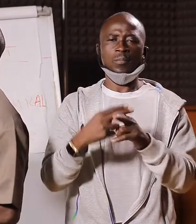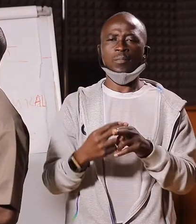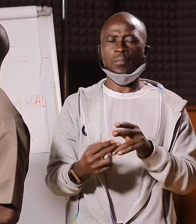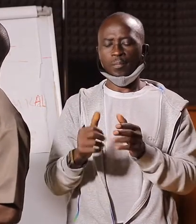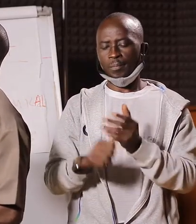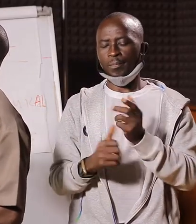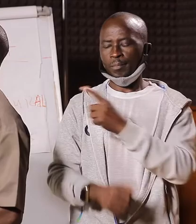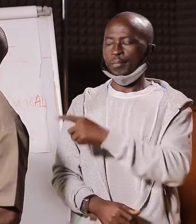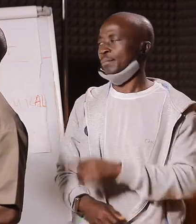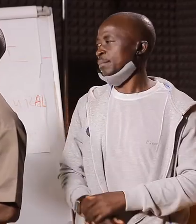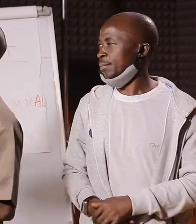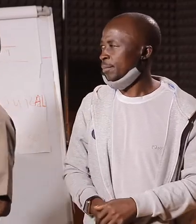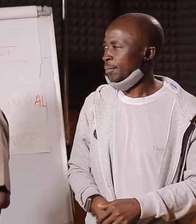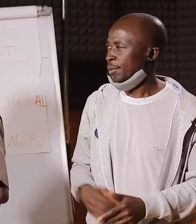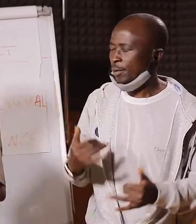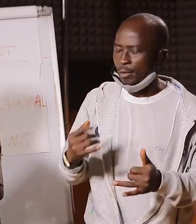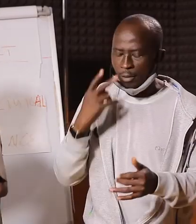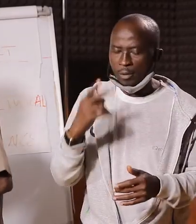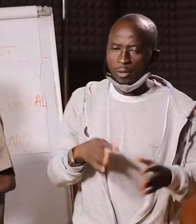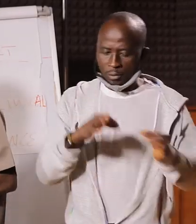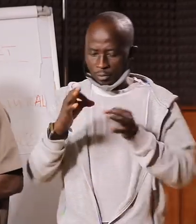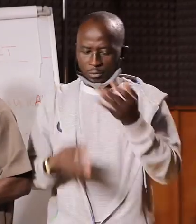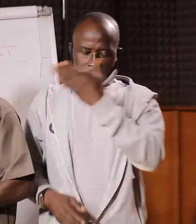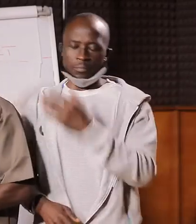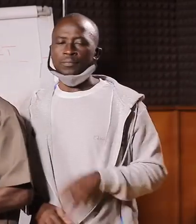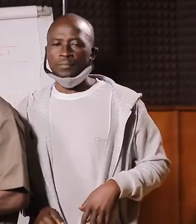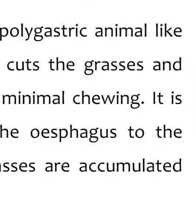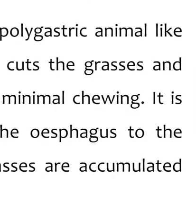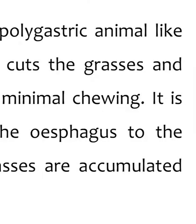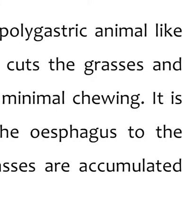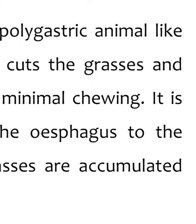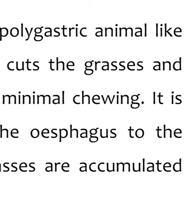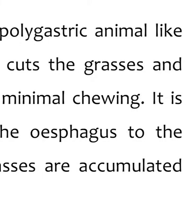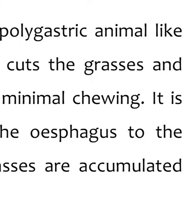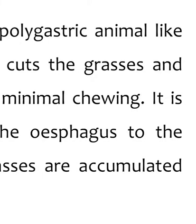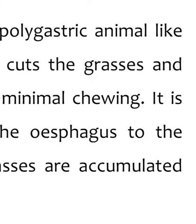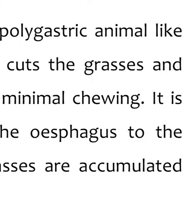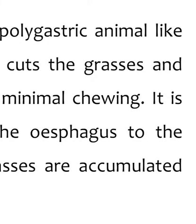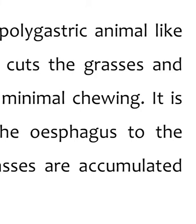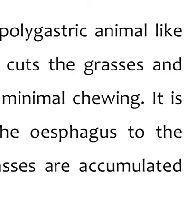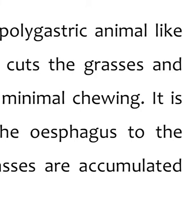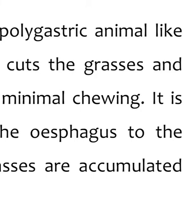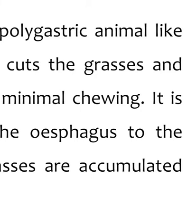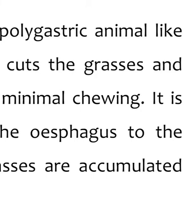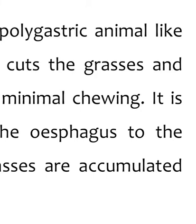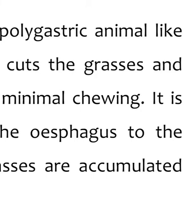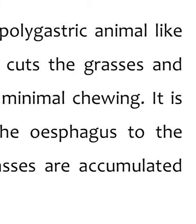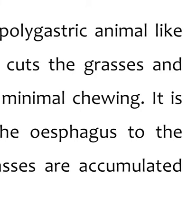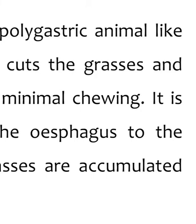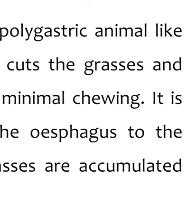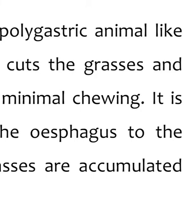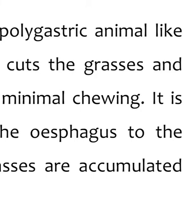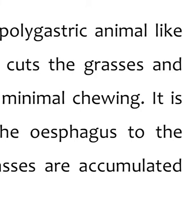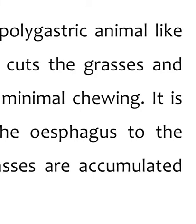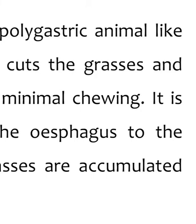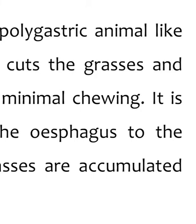see the real explanation as it is written here. When a ruminant or polygastric animal like the cow wants to